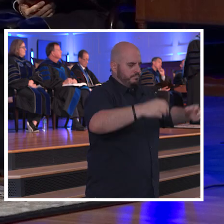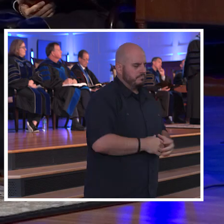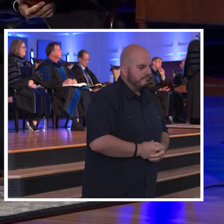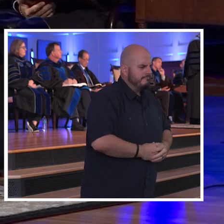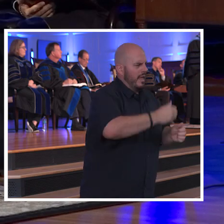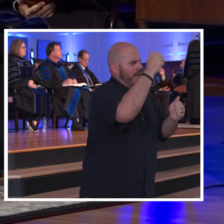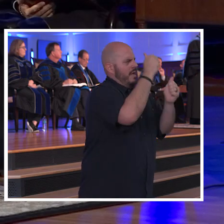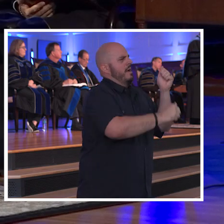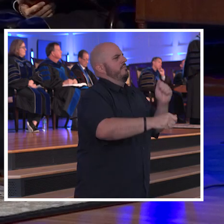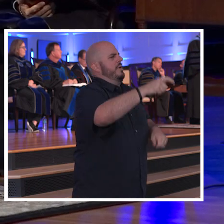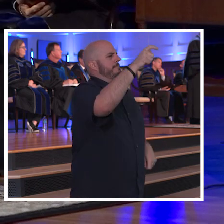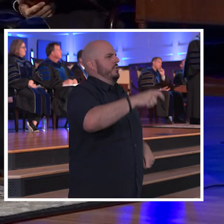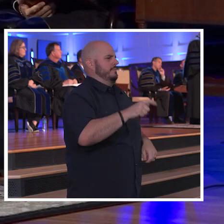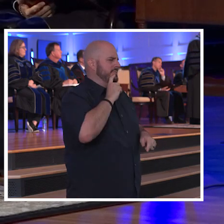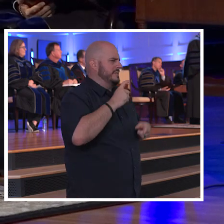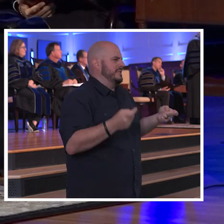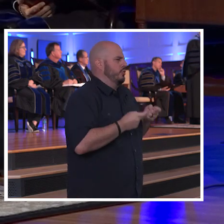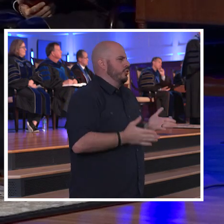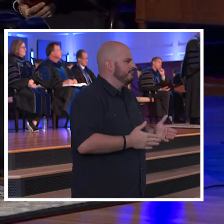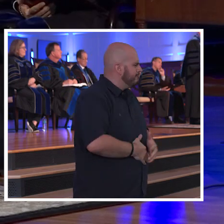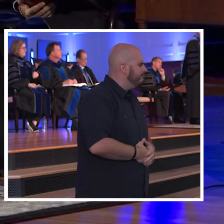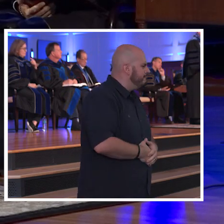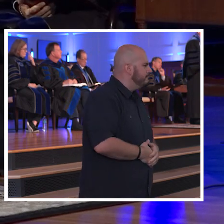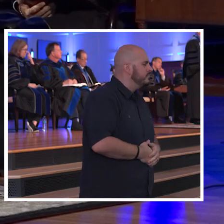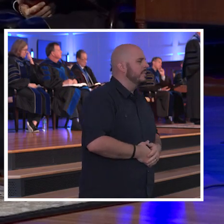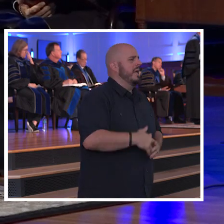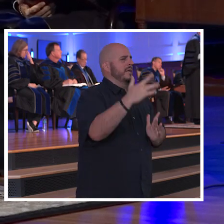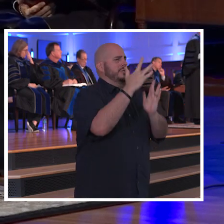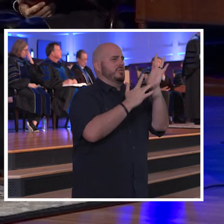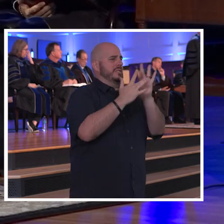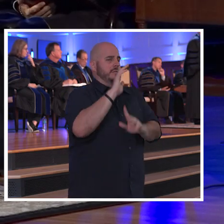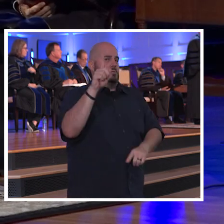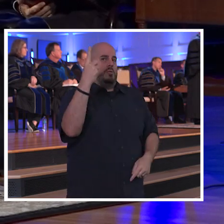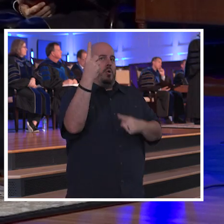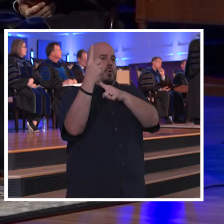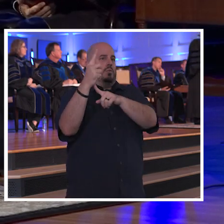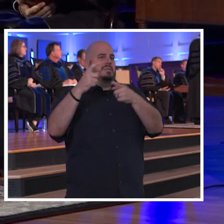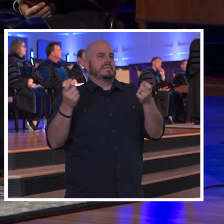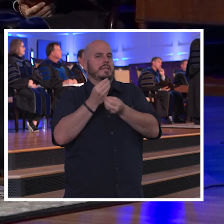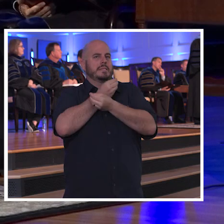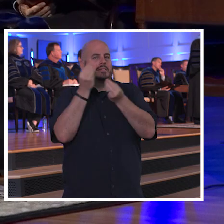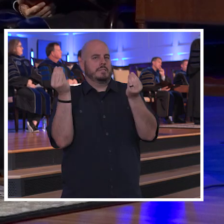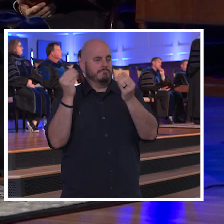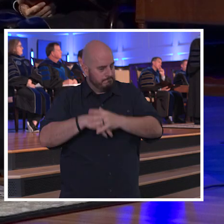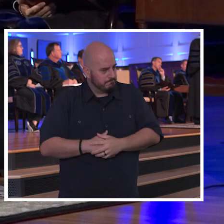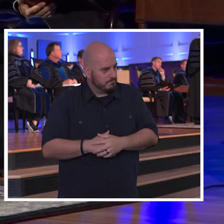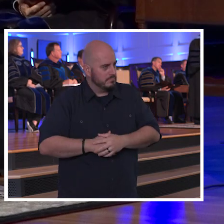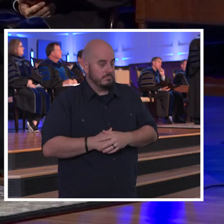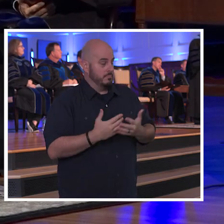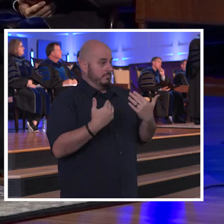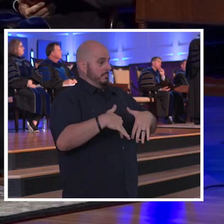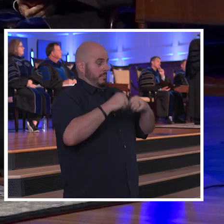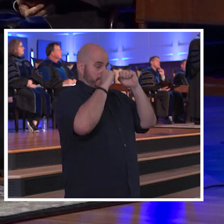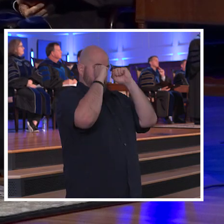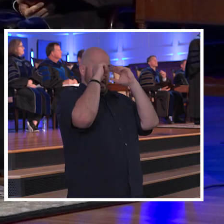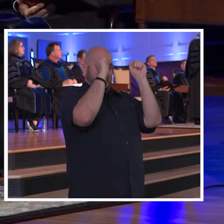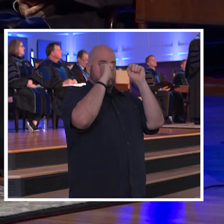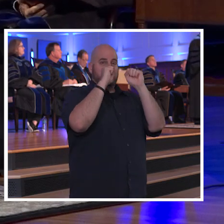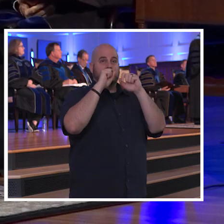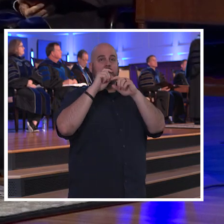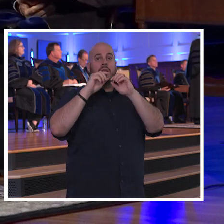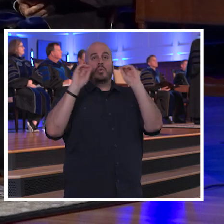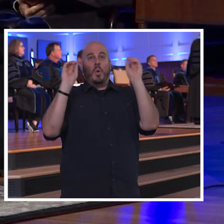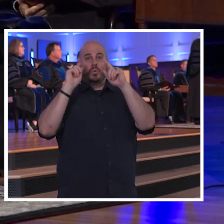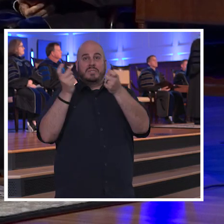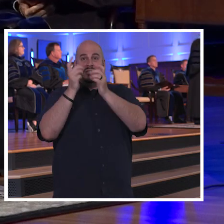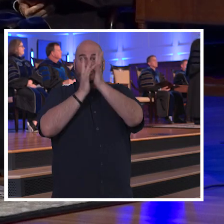a sinner. Jesus Christ alone is sinless. The most amazing thing is sinless Jesus becoming